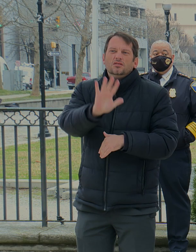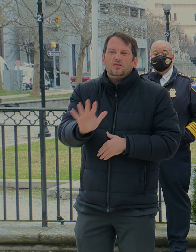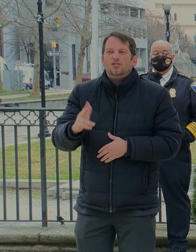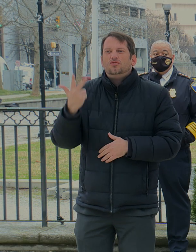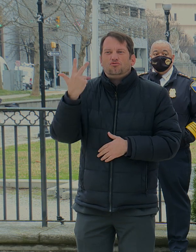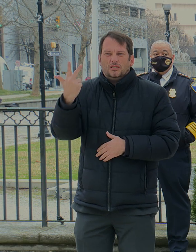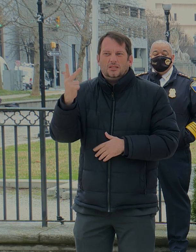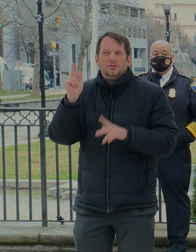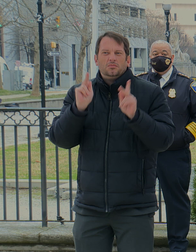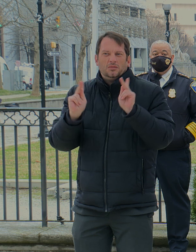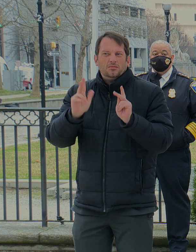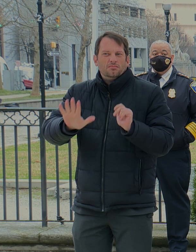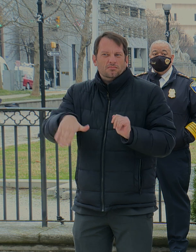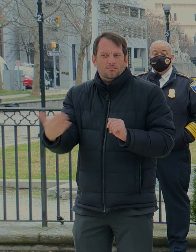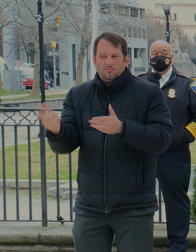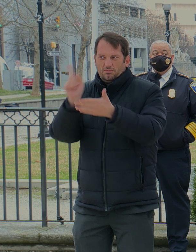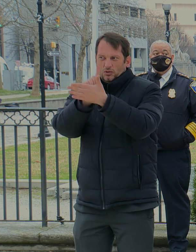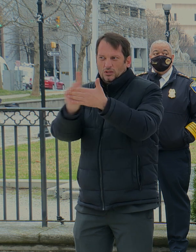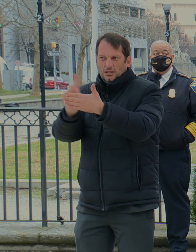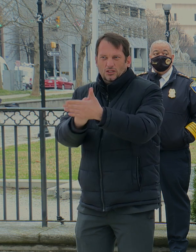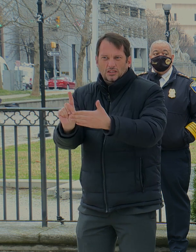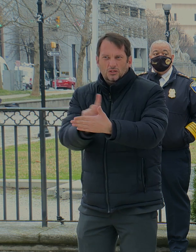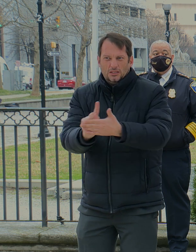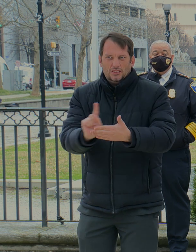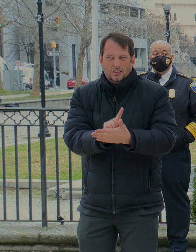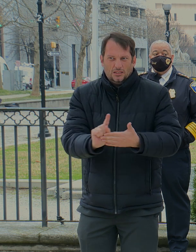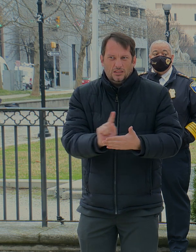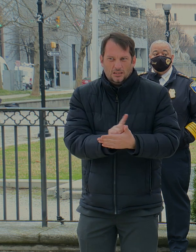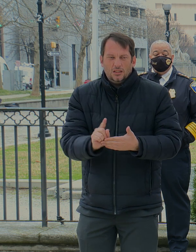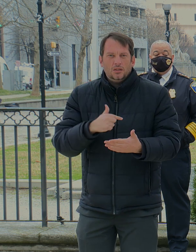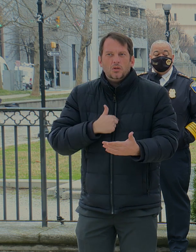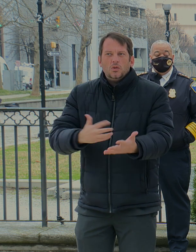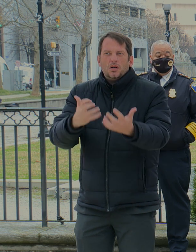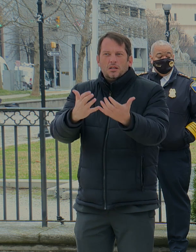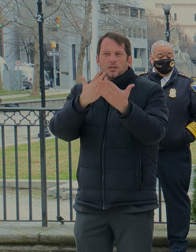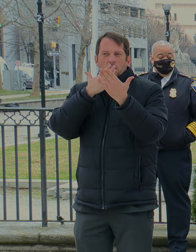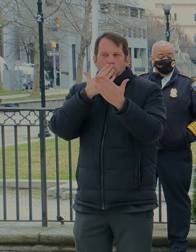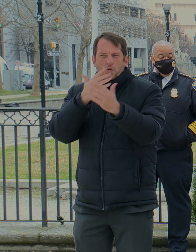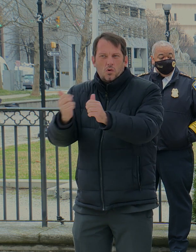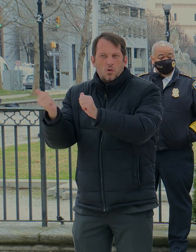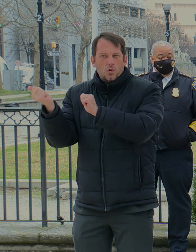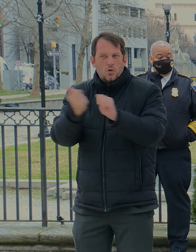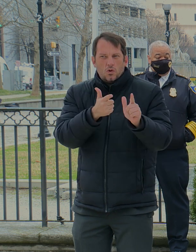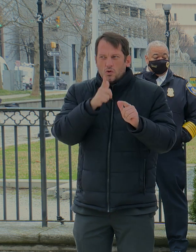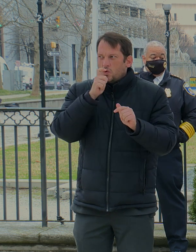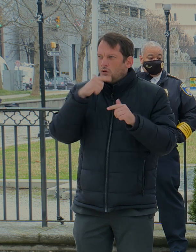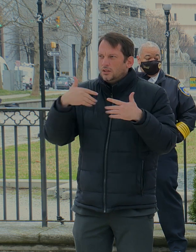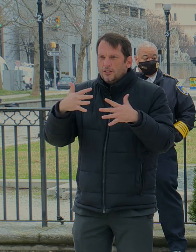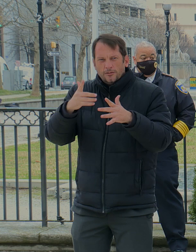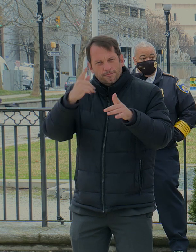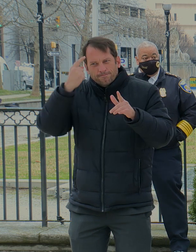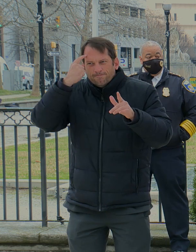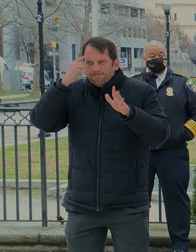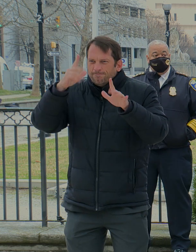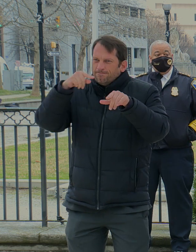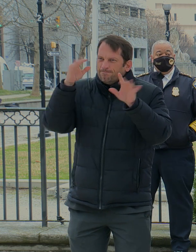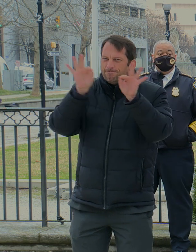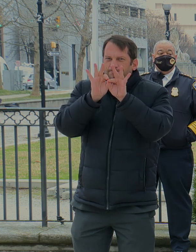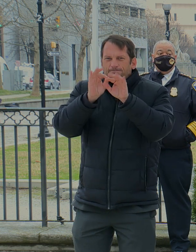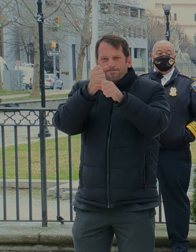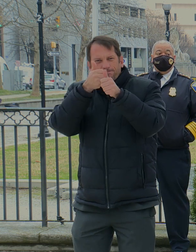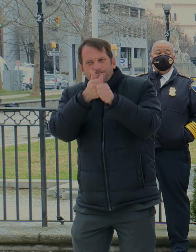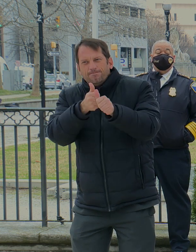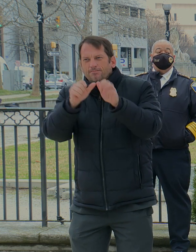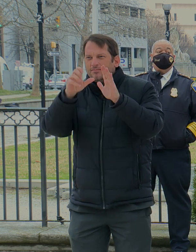to thank everyone who continues to take COVID-19 seriously by following the guidelines,